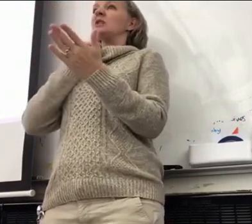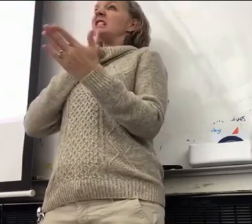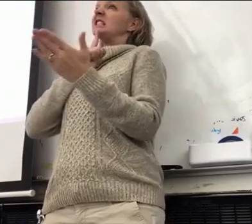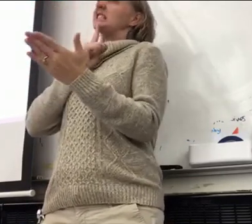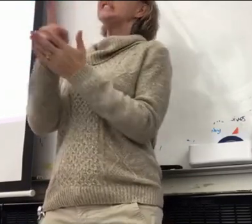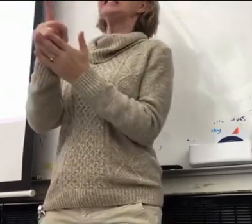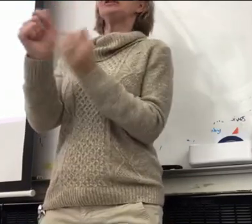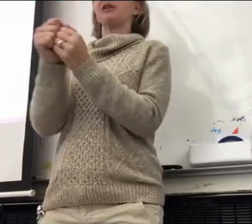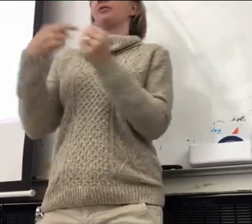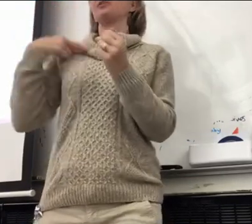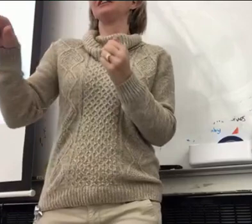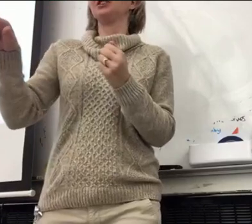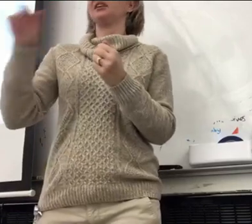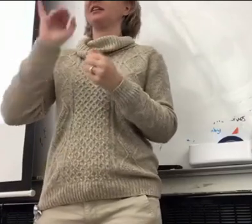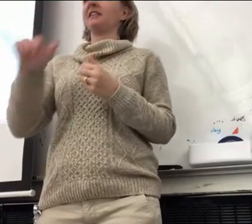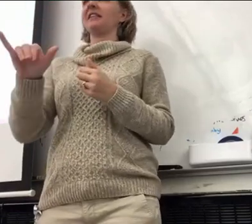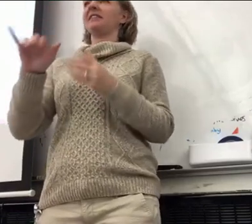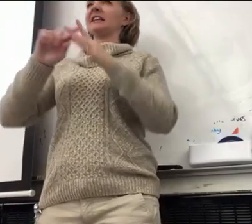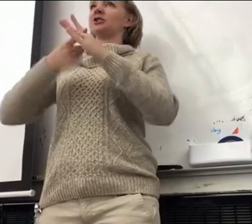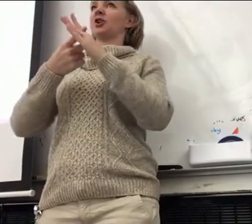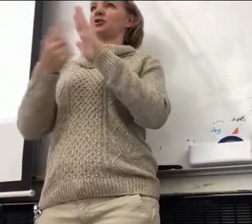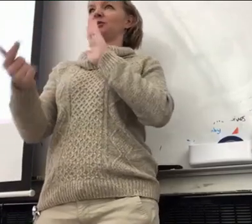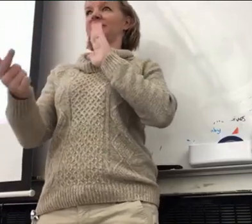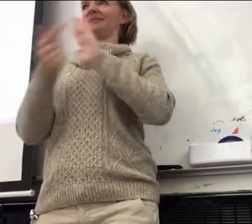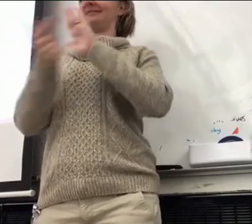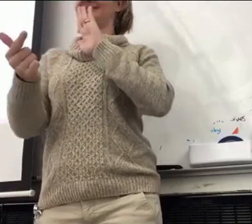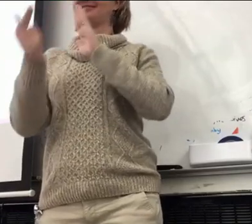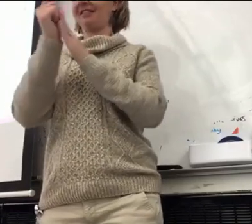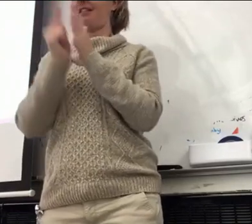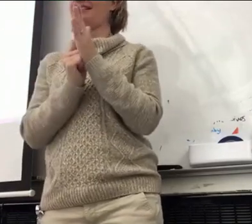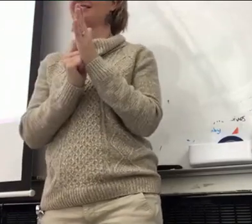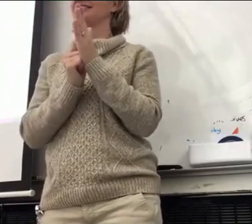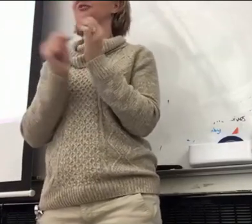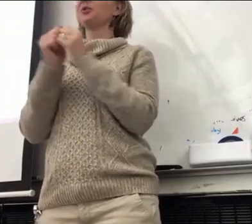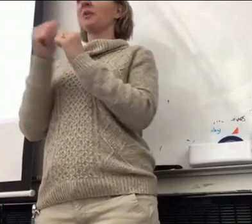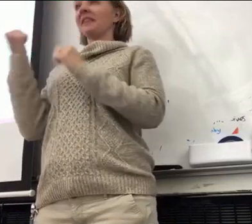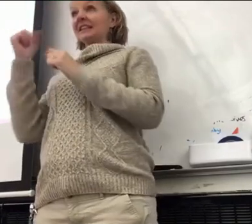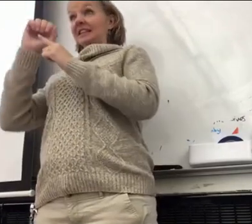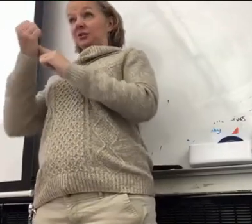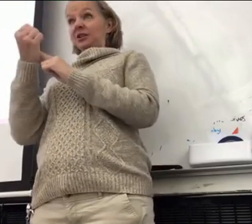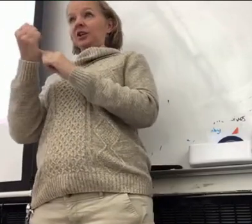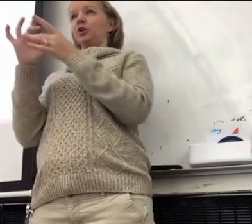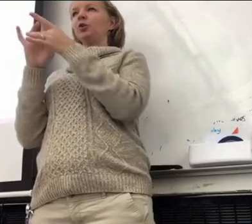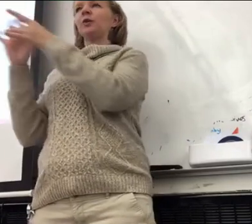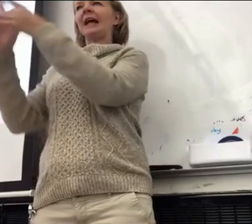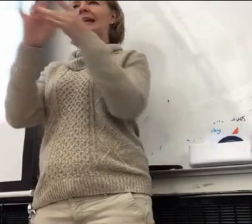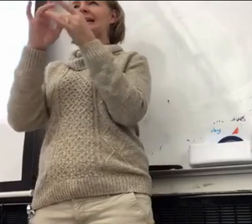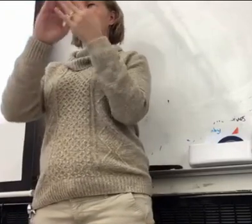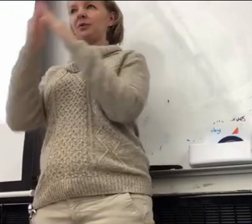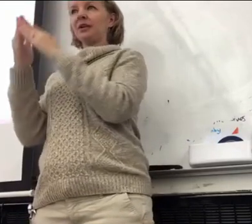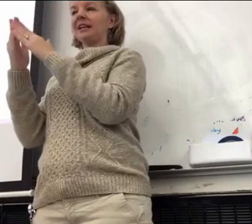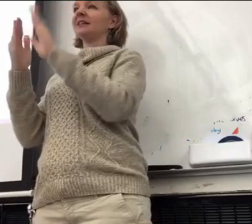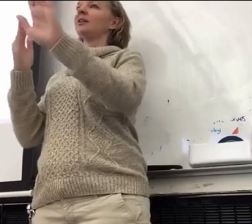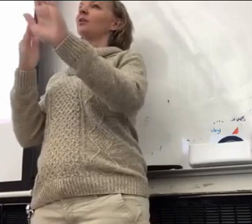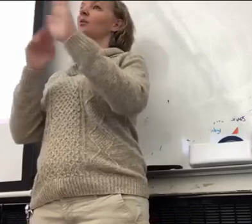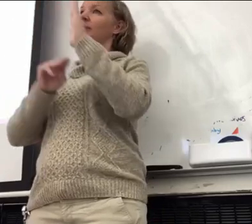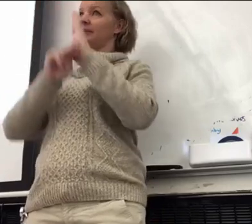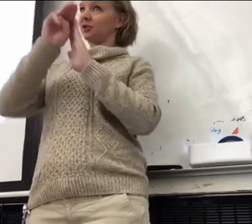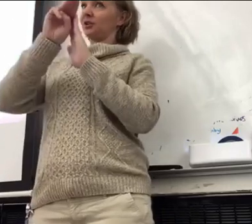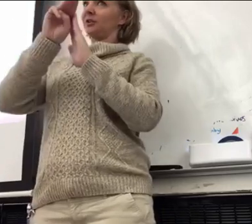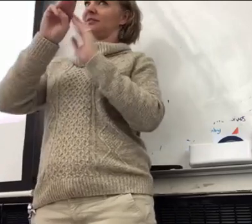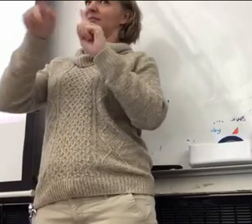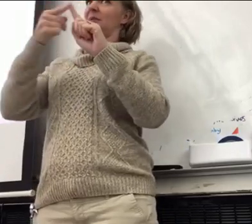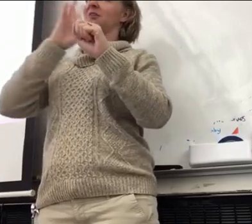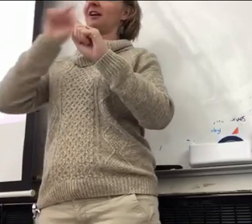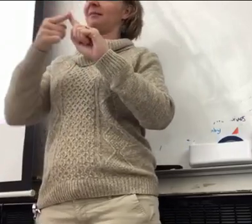to break, bend, or literally break the law. In this situation of the Oneida community, and again, we're going to be super mature when we talk about this,